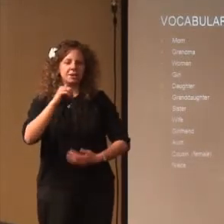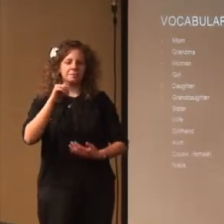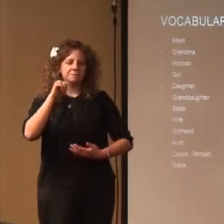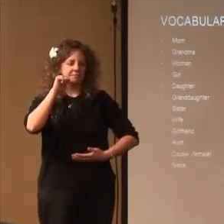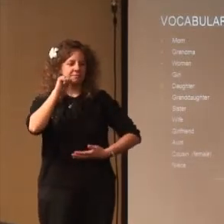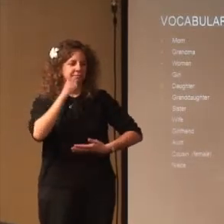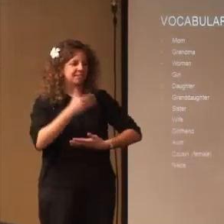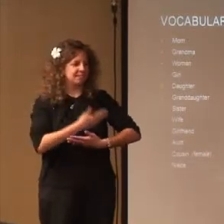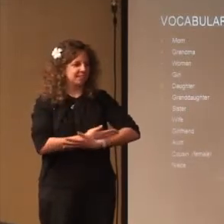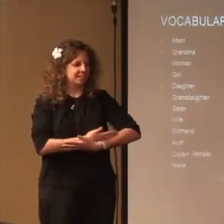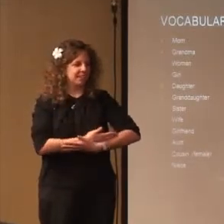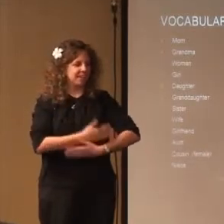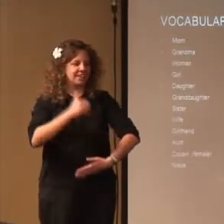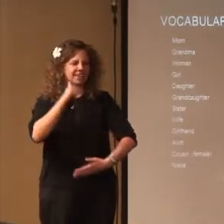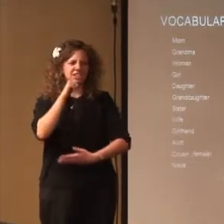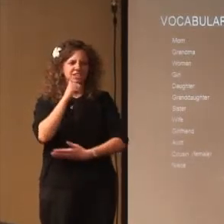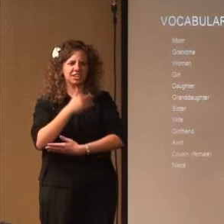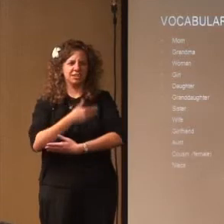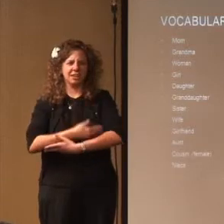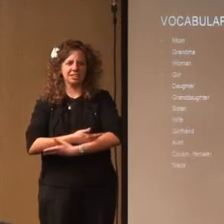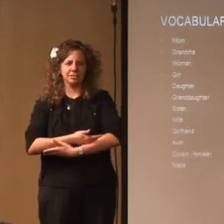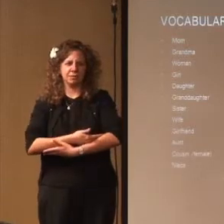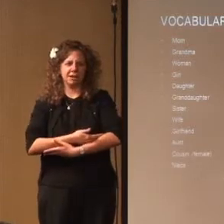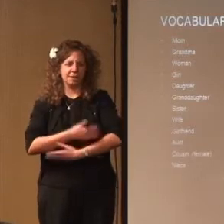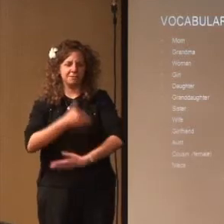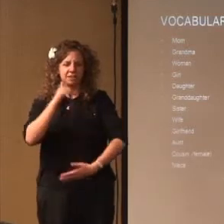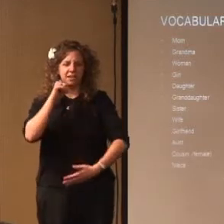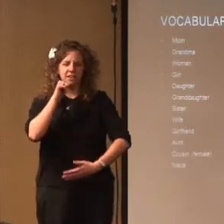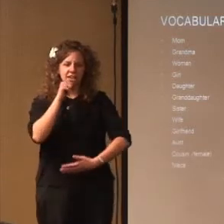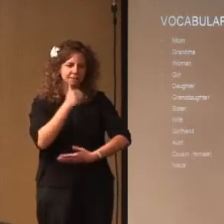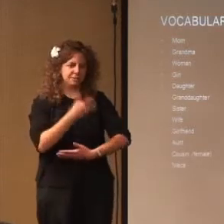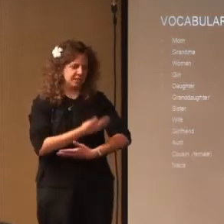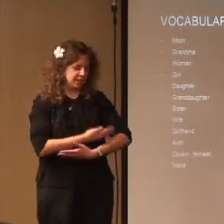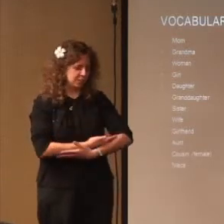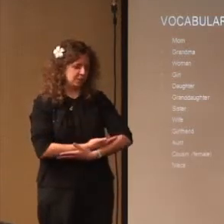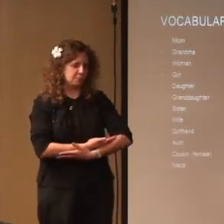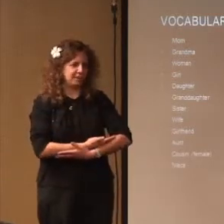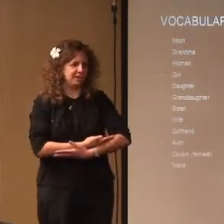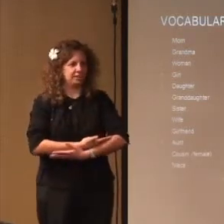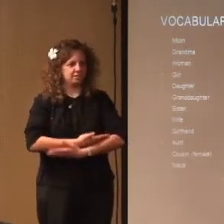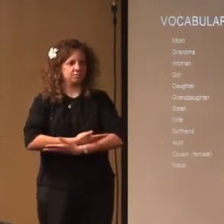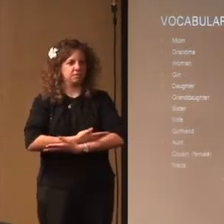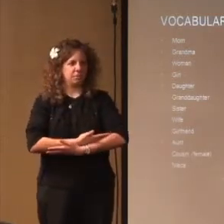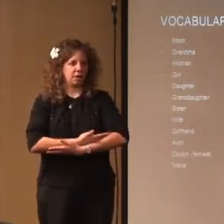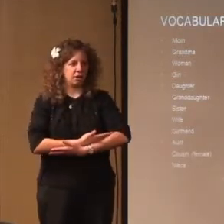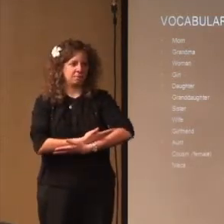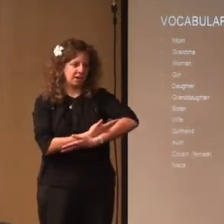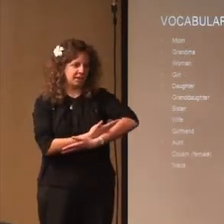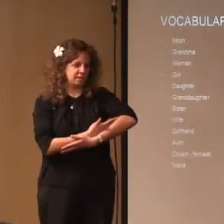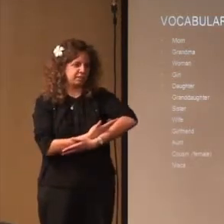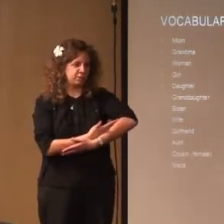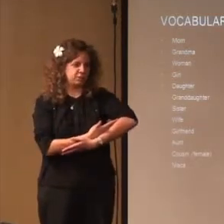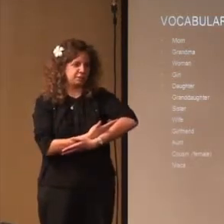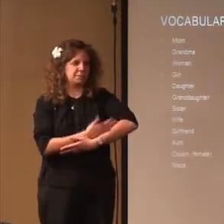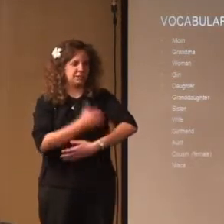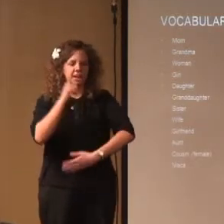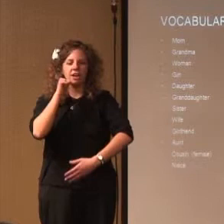arm? I think it just kind of depends where I happen to lay it. A lot of times I think I put it more here in my arm, kind of like if you're holding a baby like that.